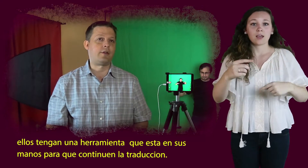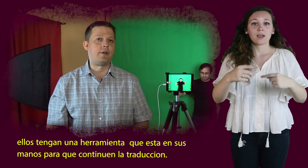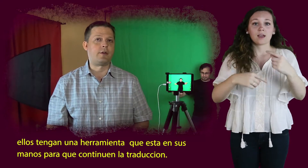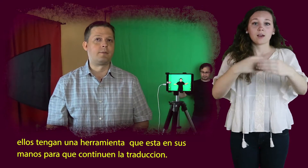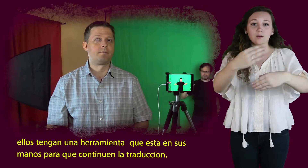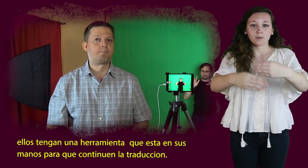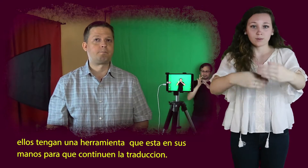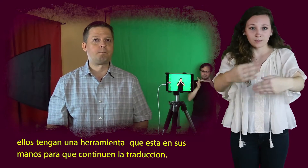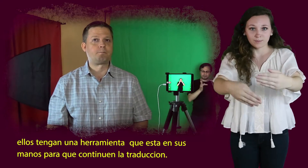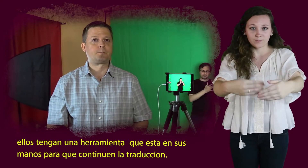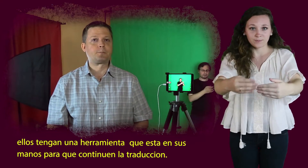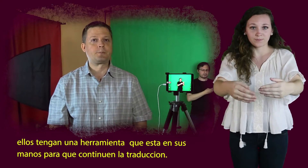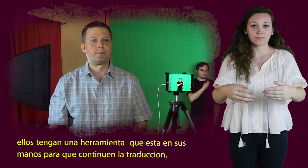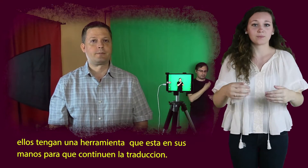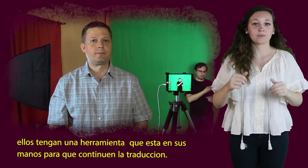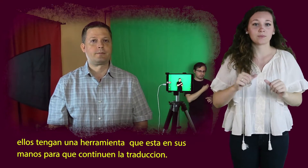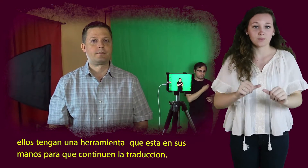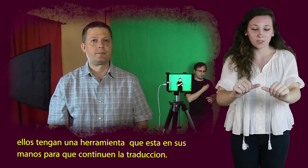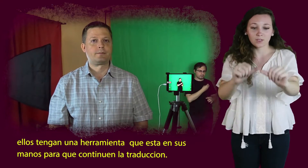continue translation.